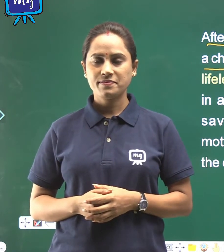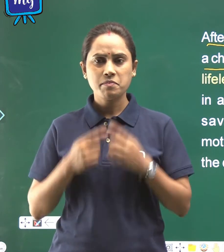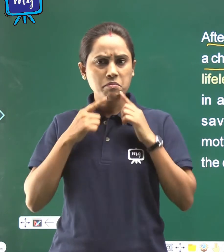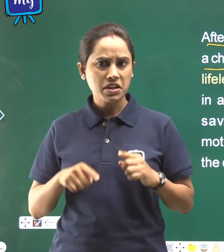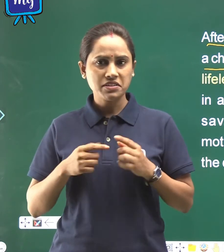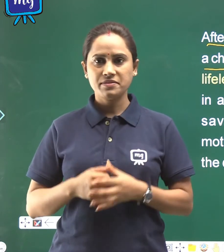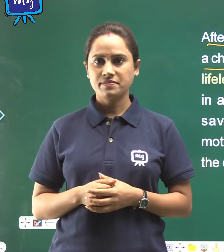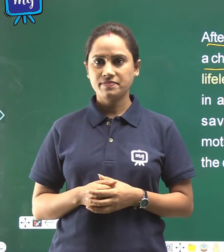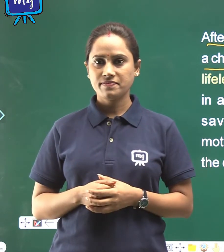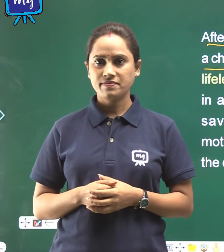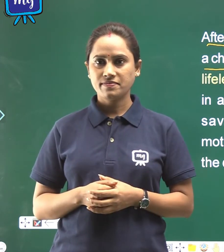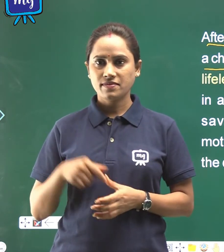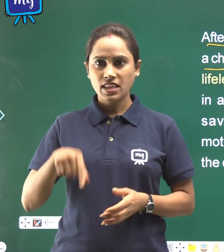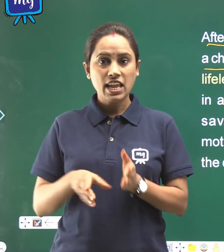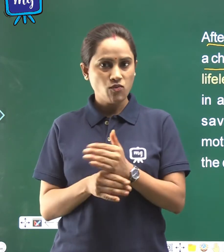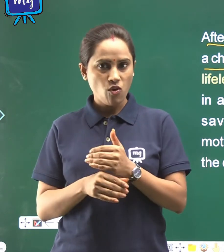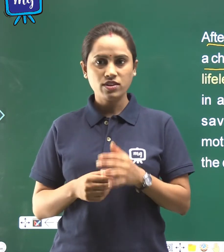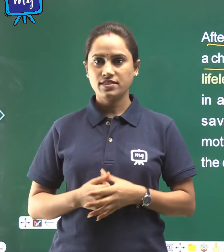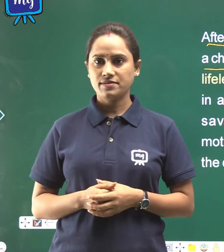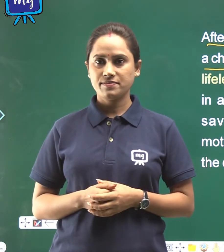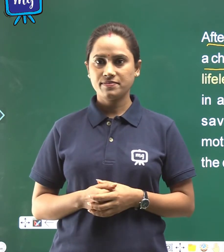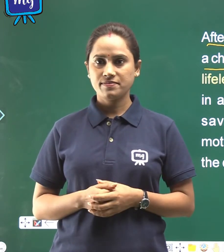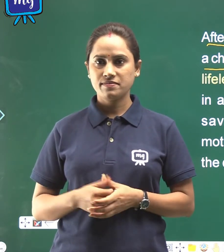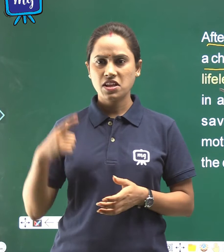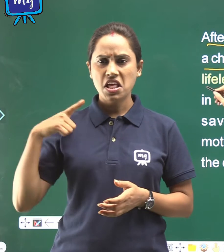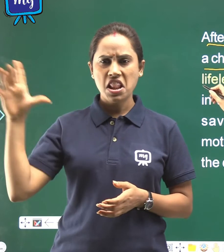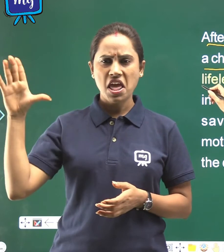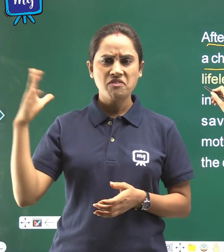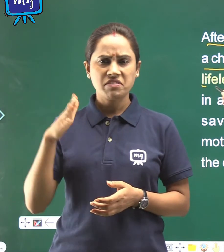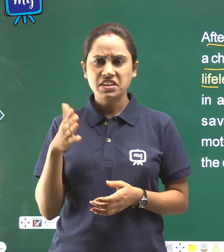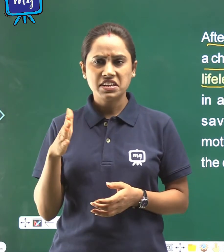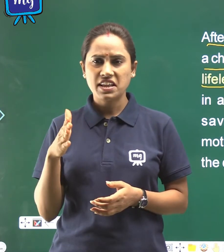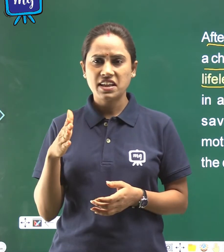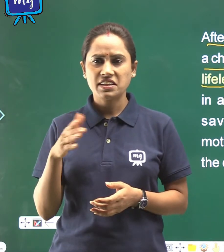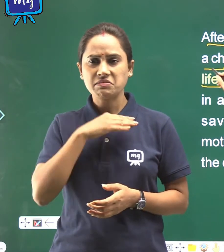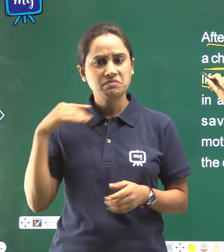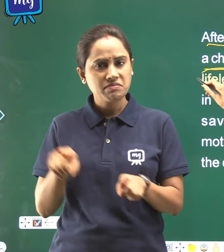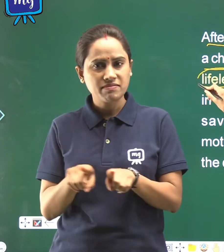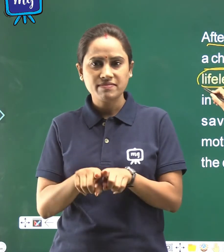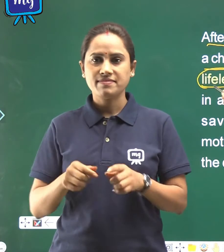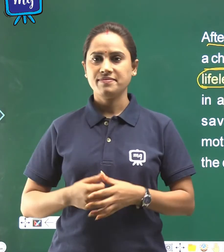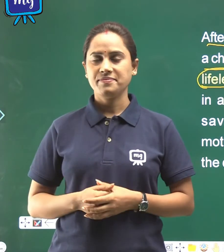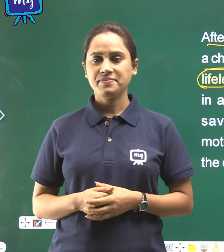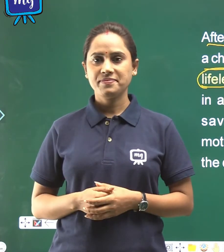but it was lifeless.